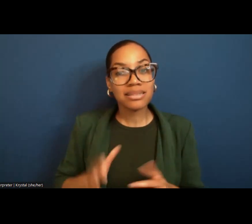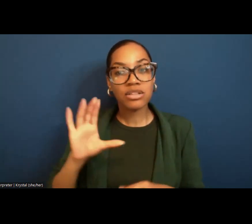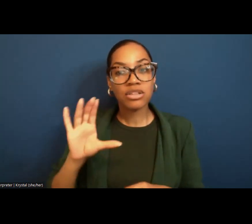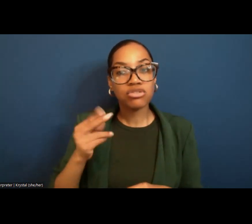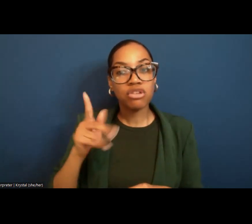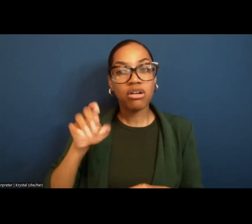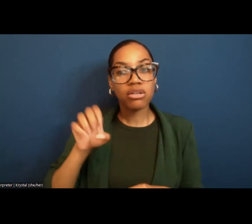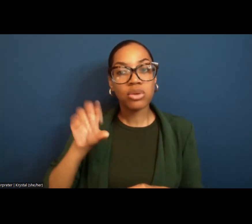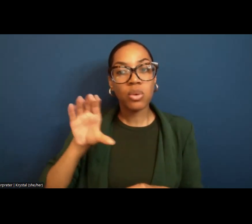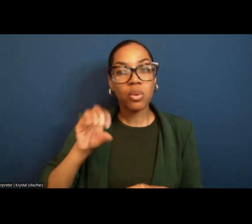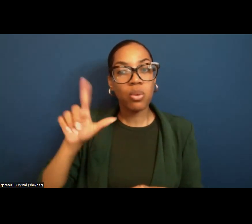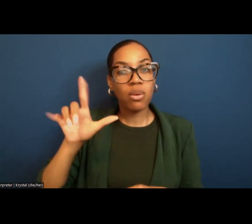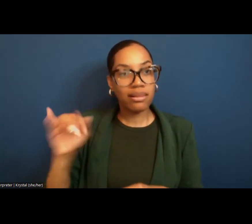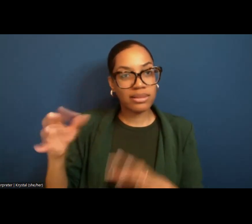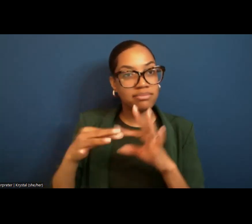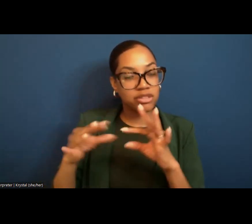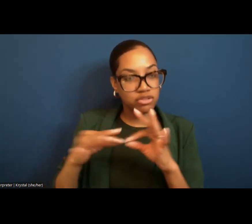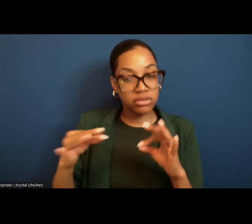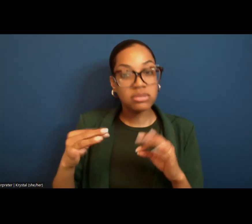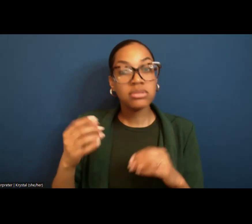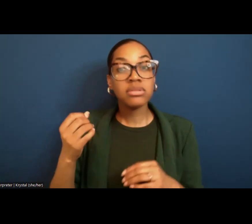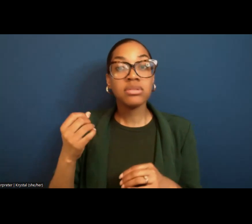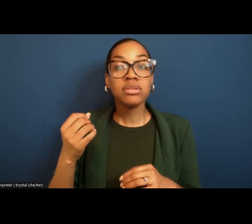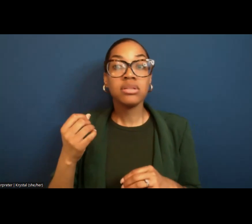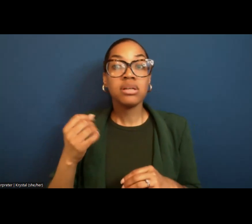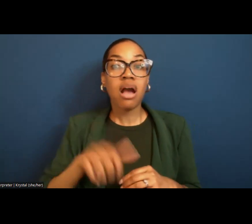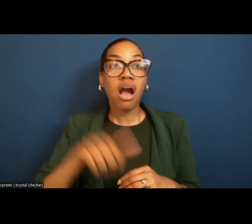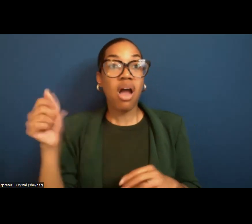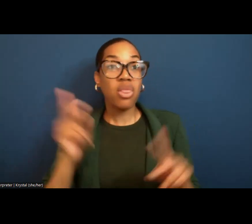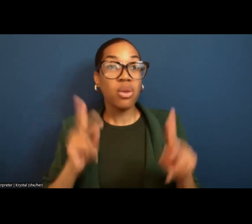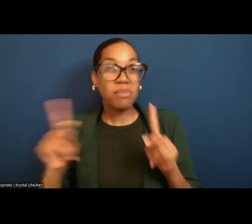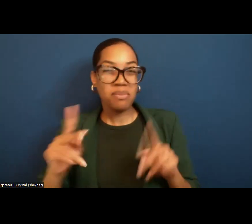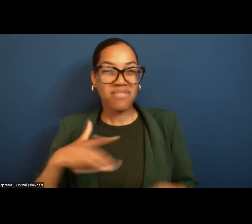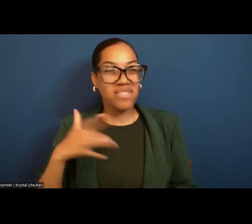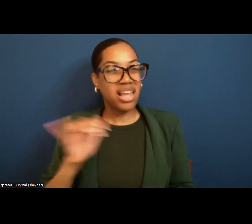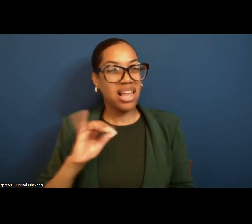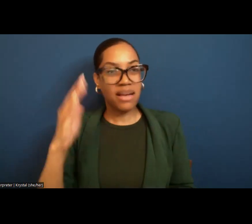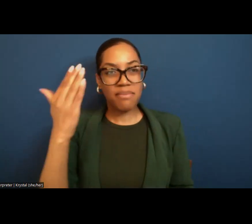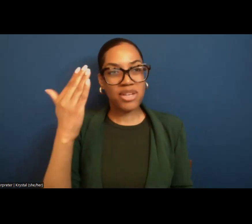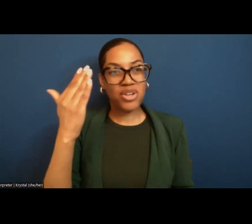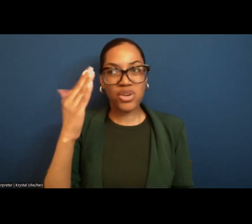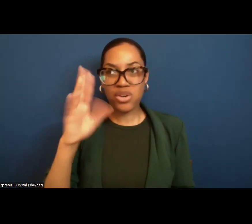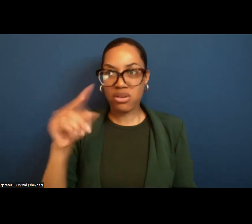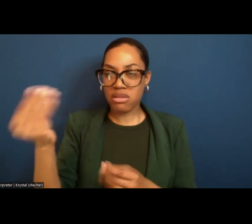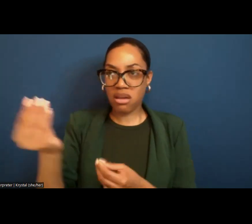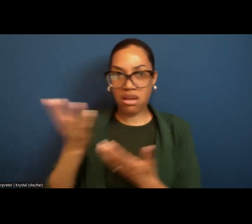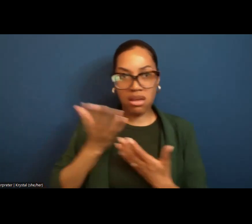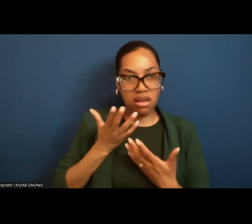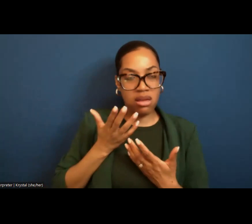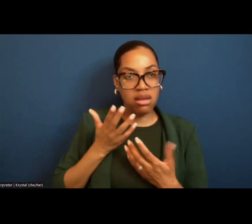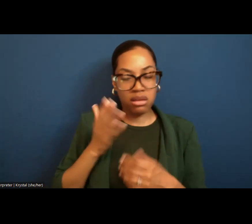mirror in which we see ourselves. And I share this perspective because I think about the ways in which my identity was